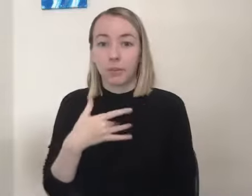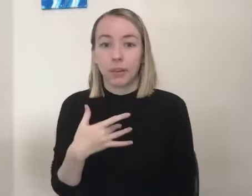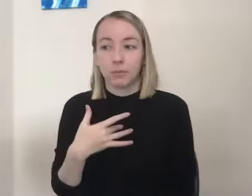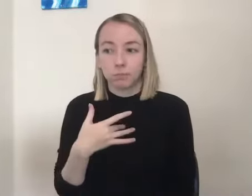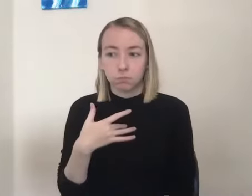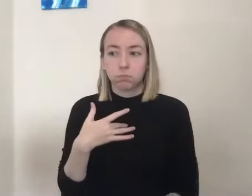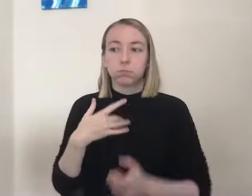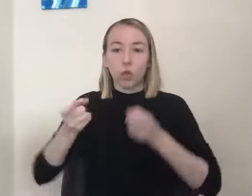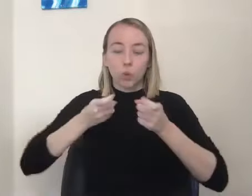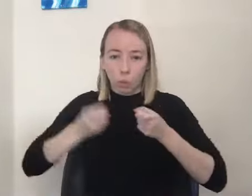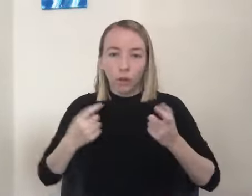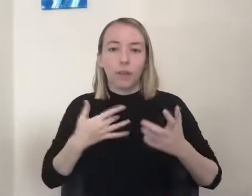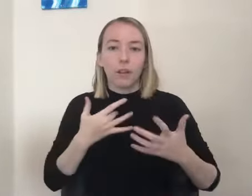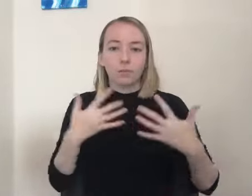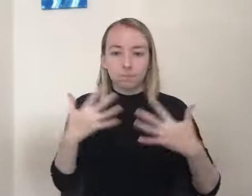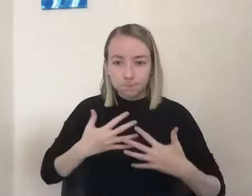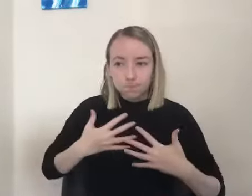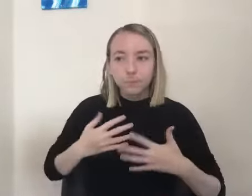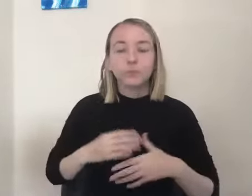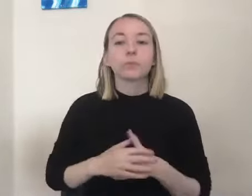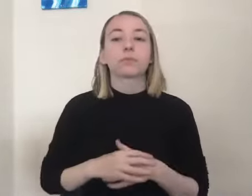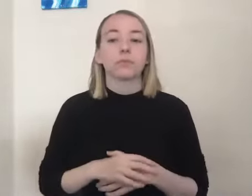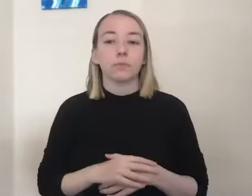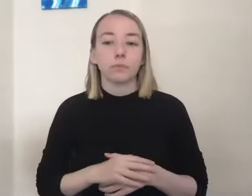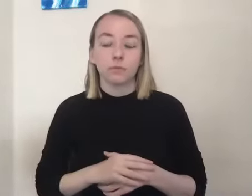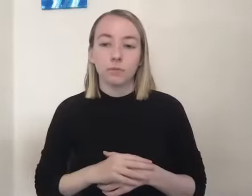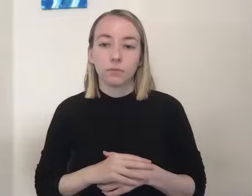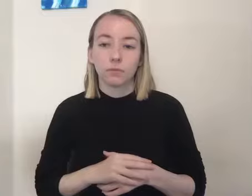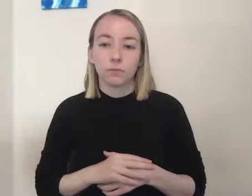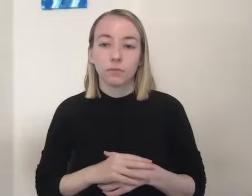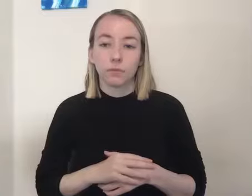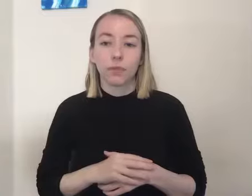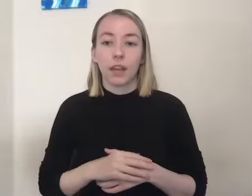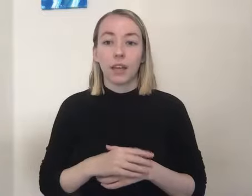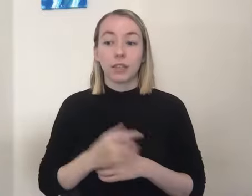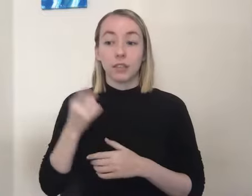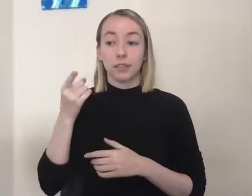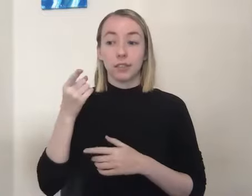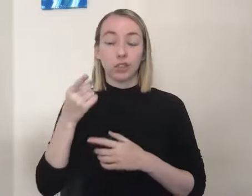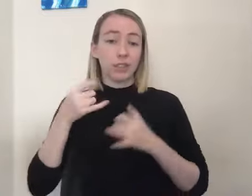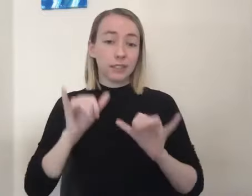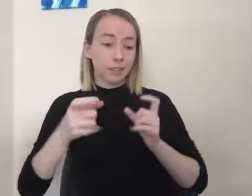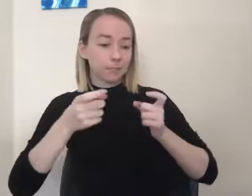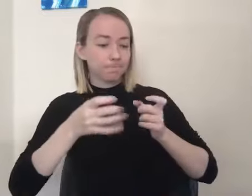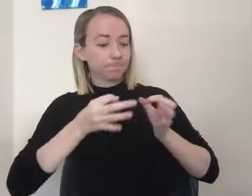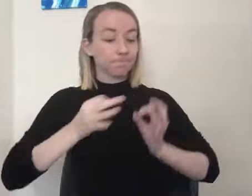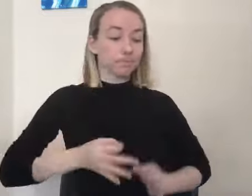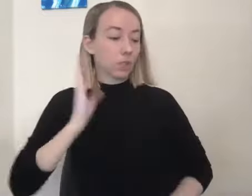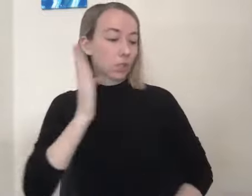She was a very domineering woman. And when I was in her company, I turned into a wee girl of 10. If I was 40, I